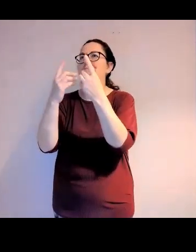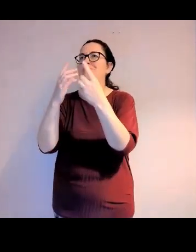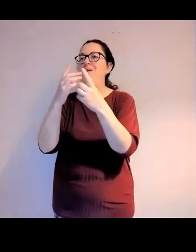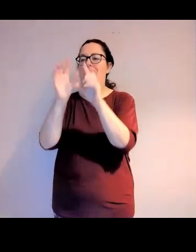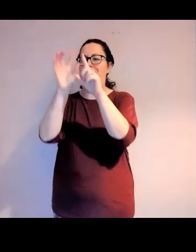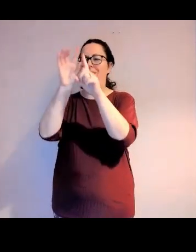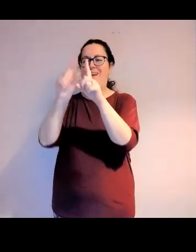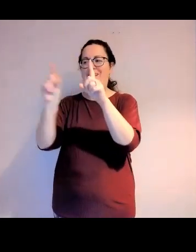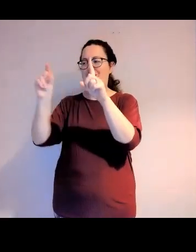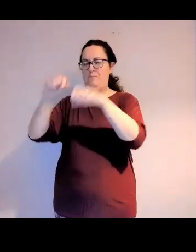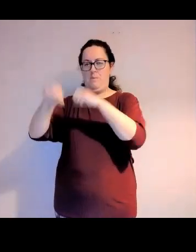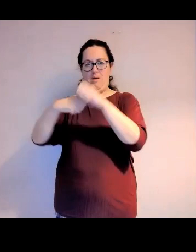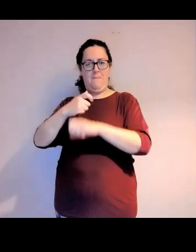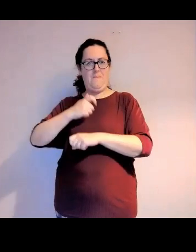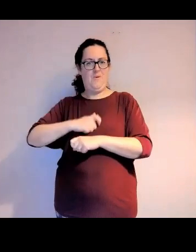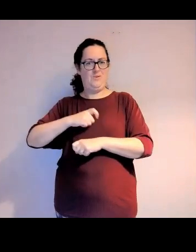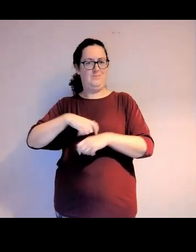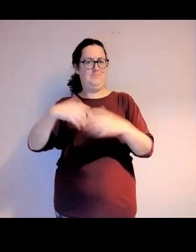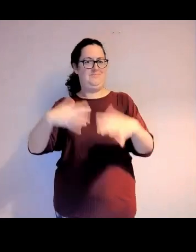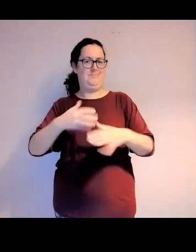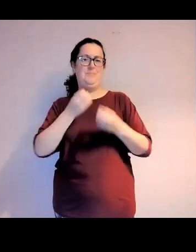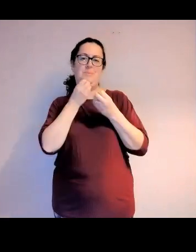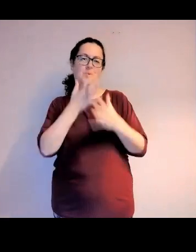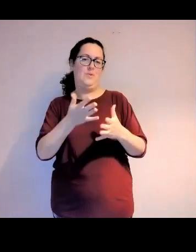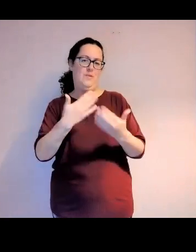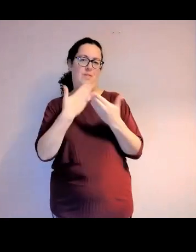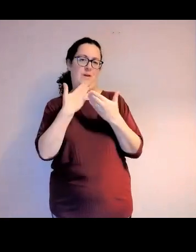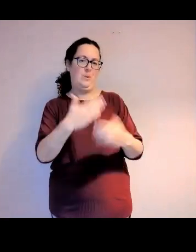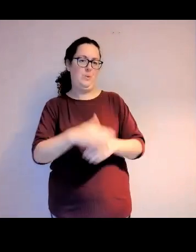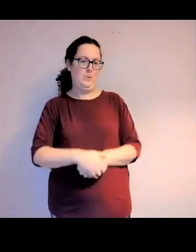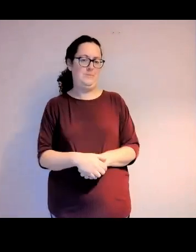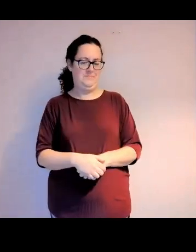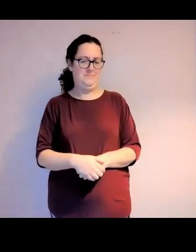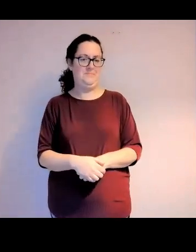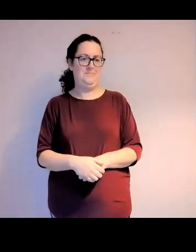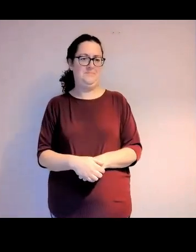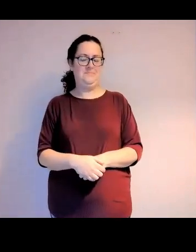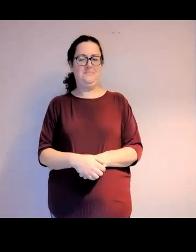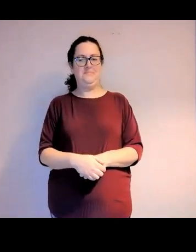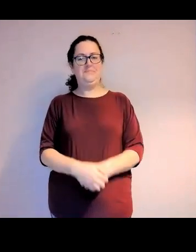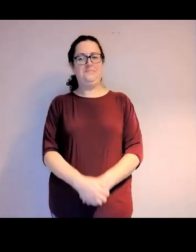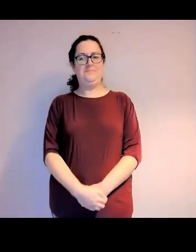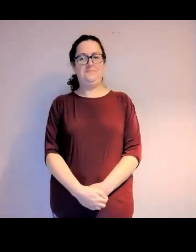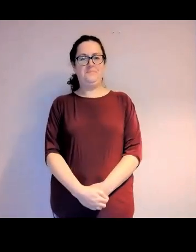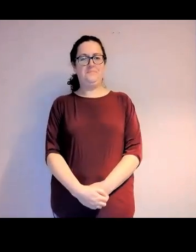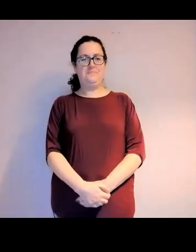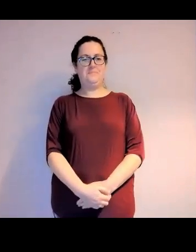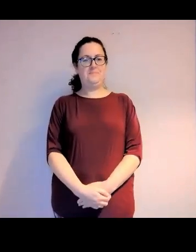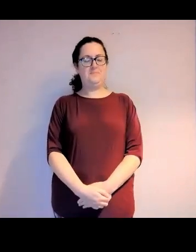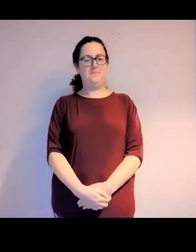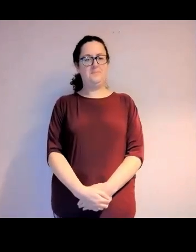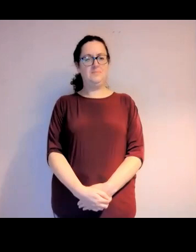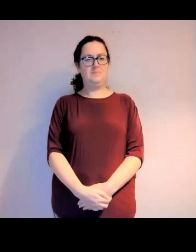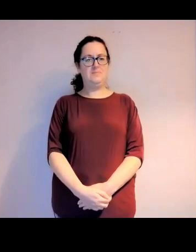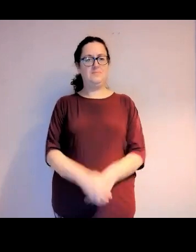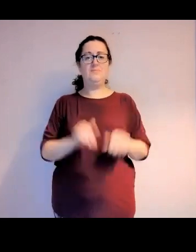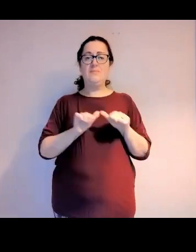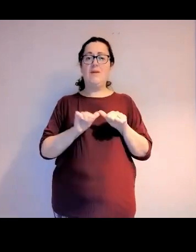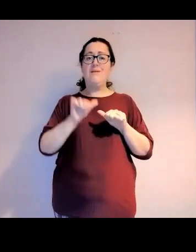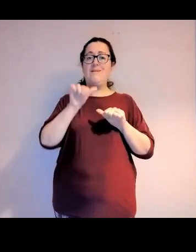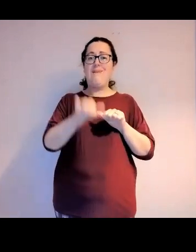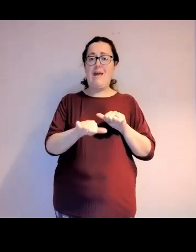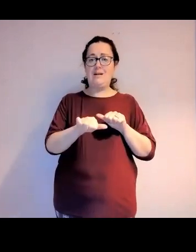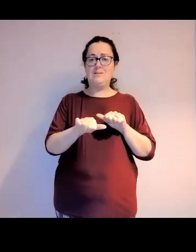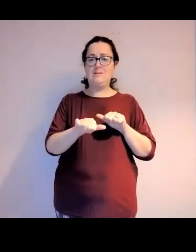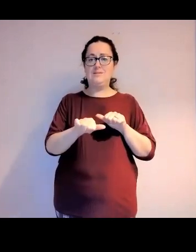leaves. Absolutely beautiful, Sarah. Thank you so much for sharing those with us. And next, we're going to